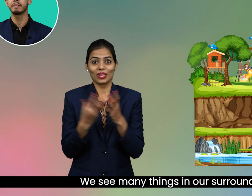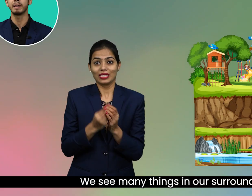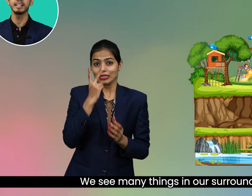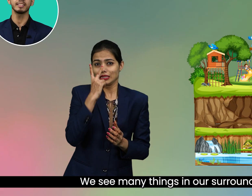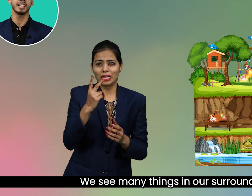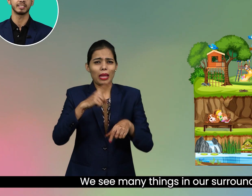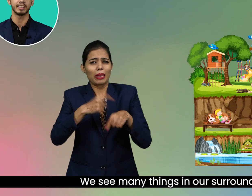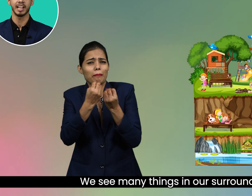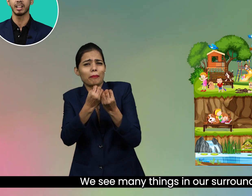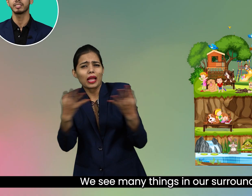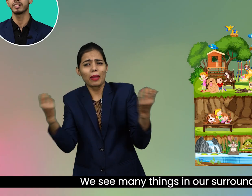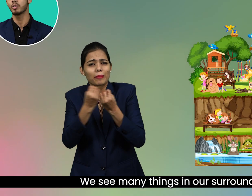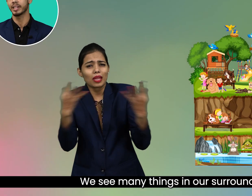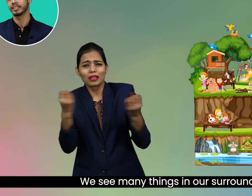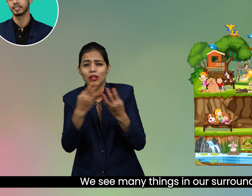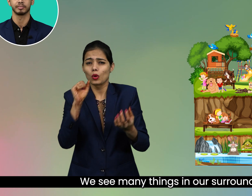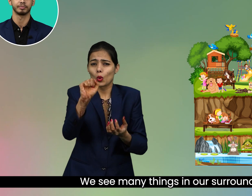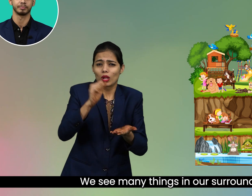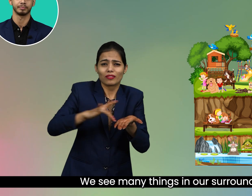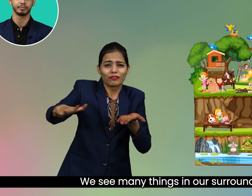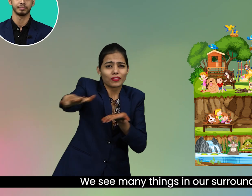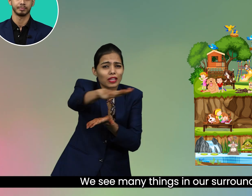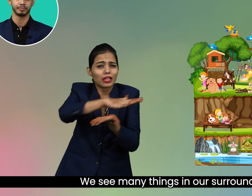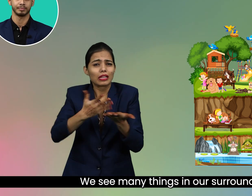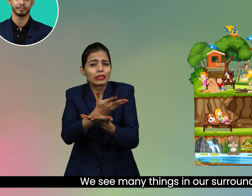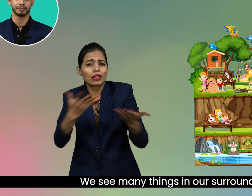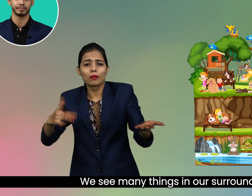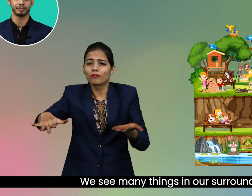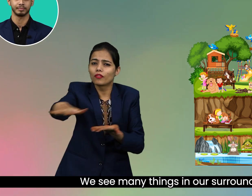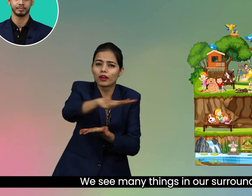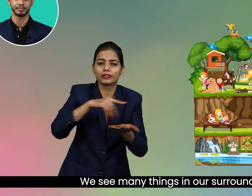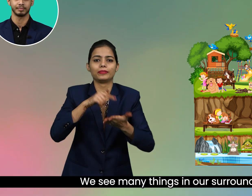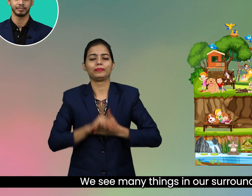We see many things in our surroundings.